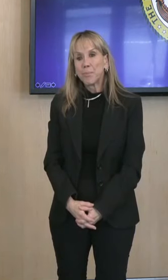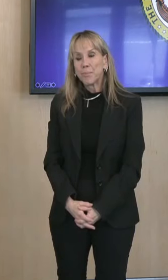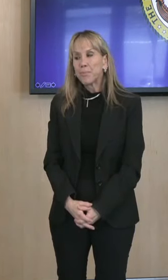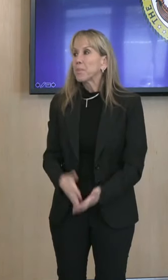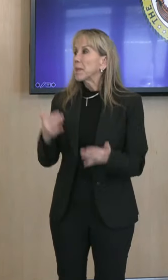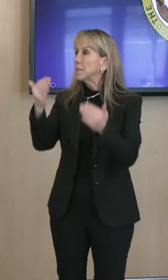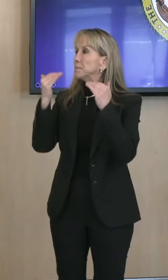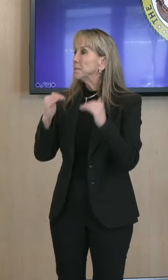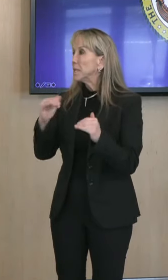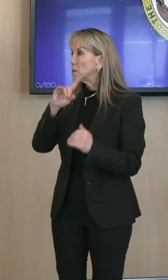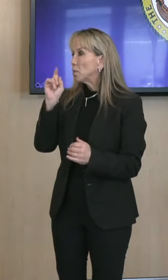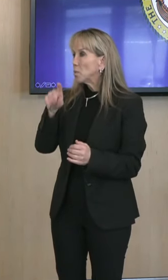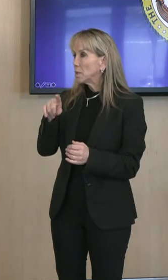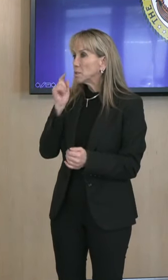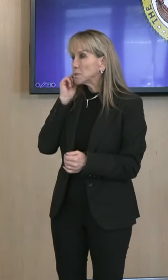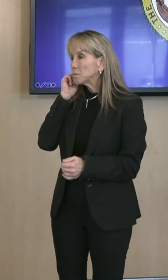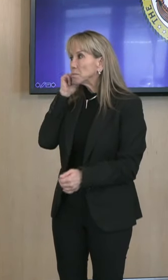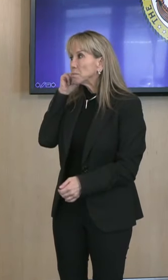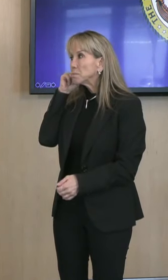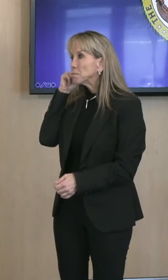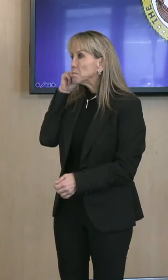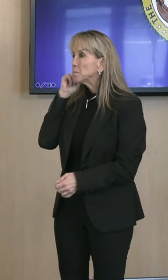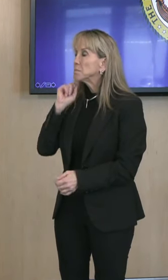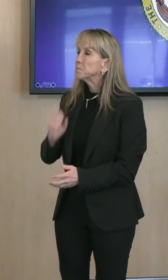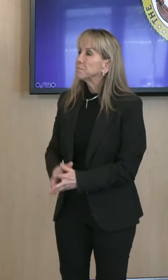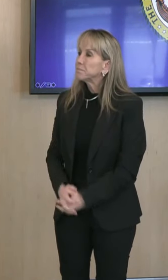to the next question.